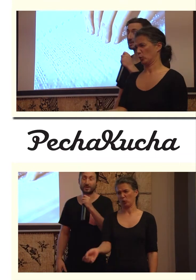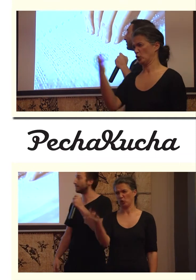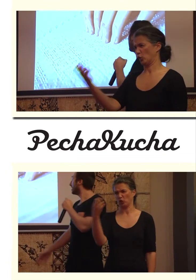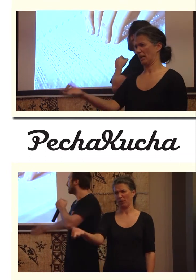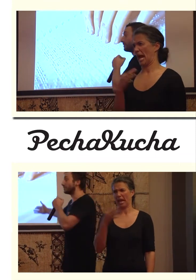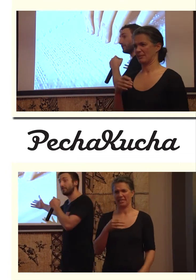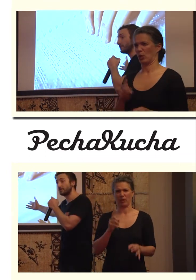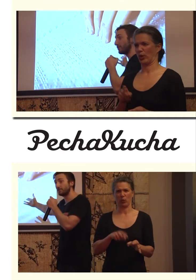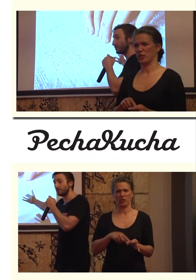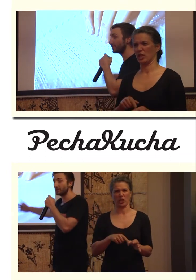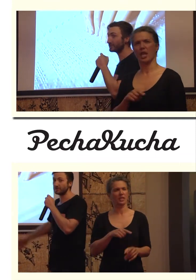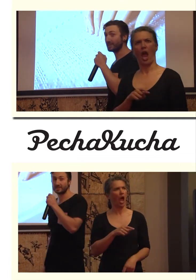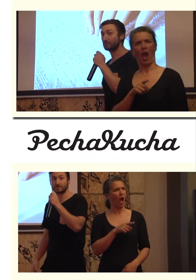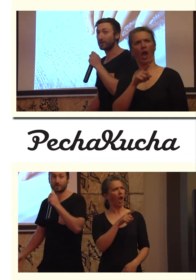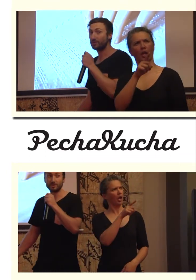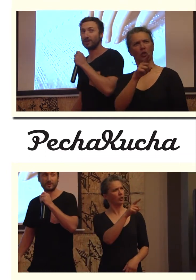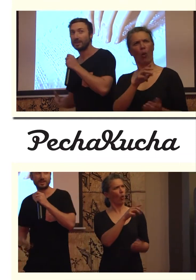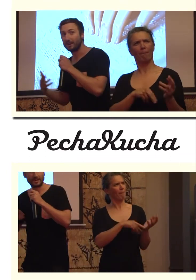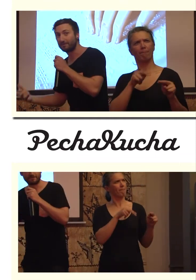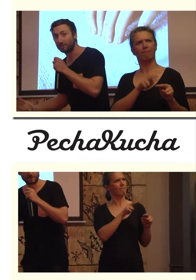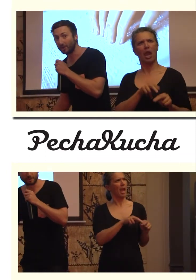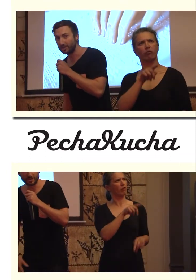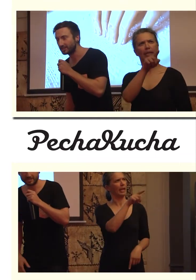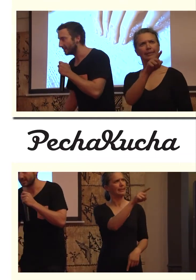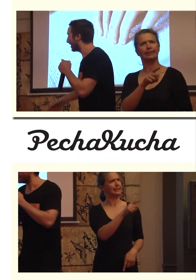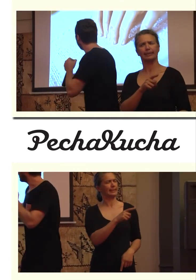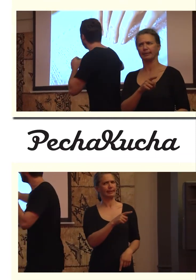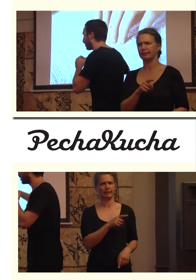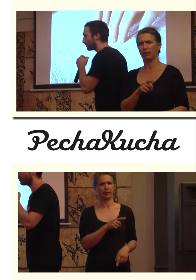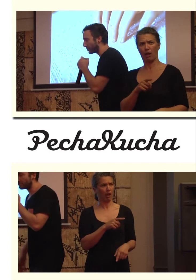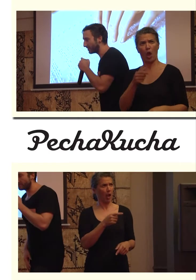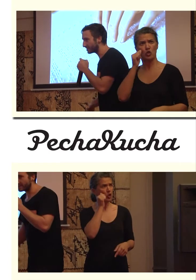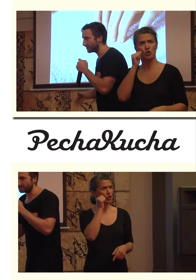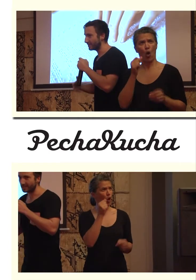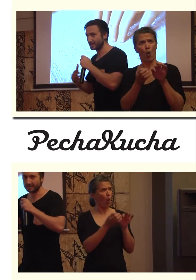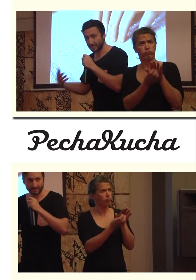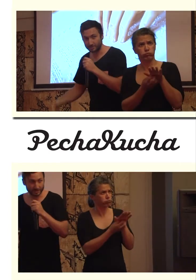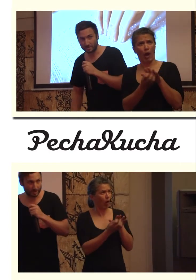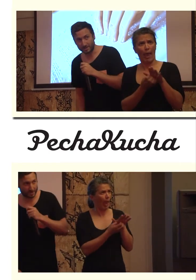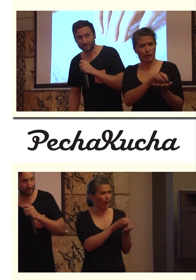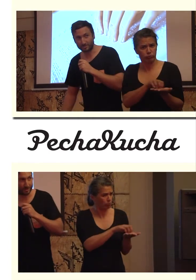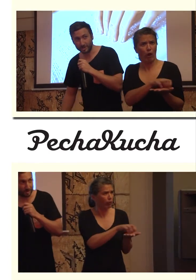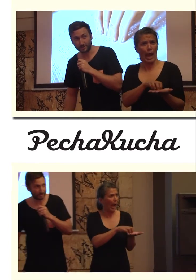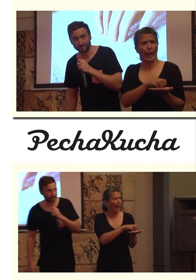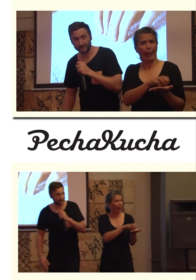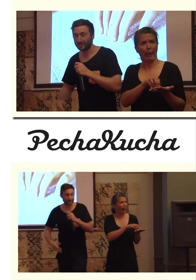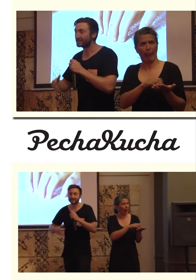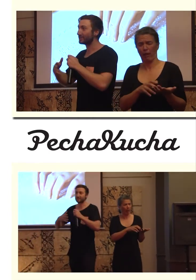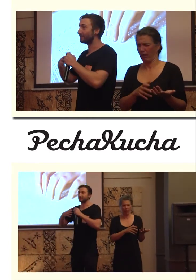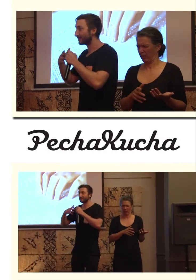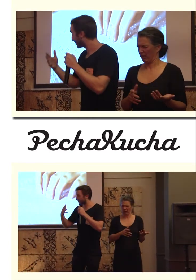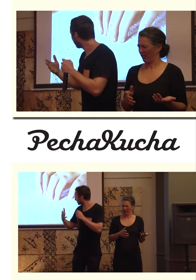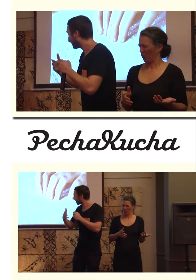parents growing up. So first of all, you'll notice that's Braille for the blind. A lot of people have asked me, does my mum read Braille? All